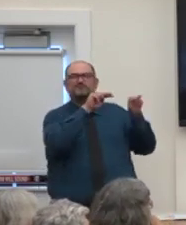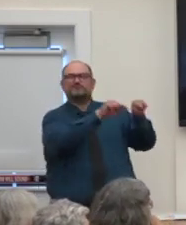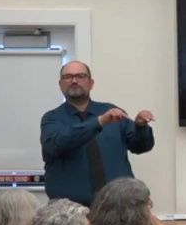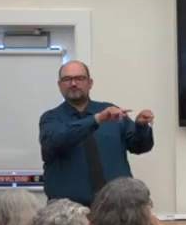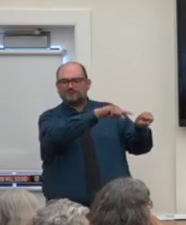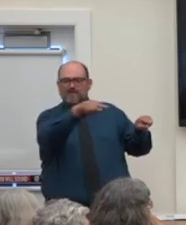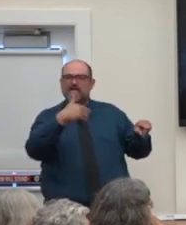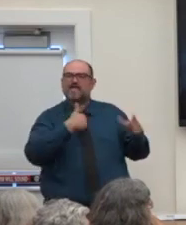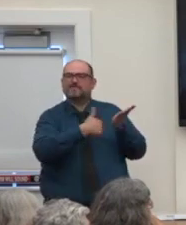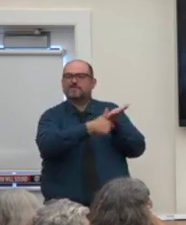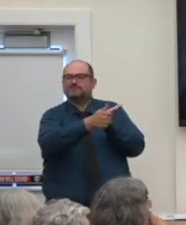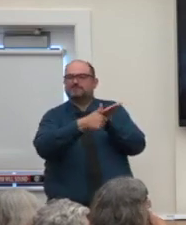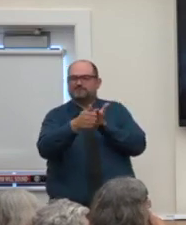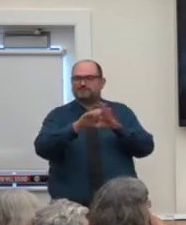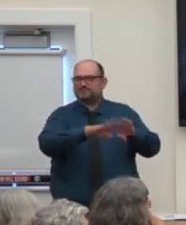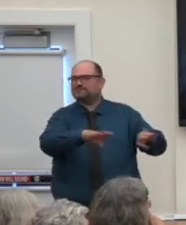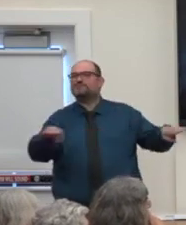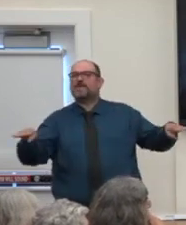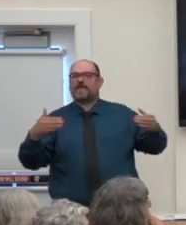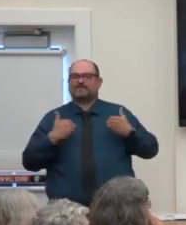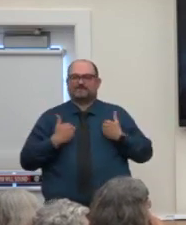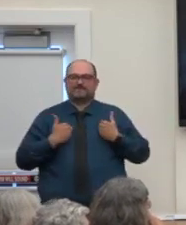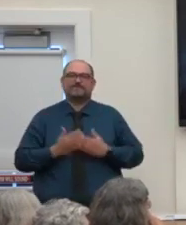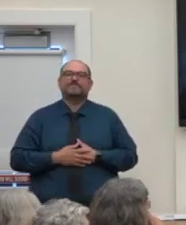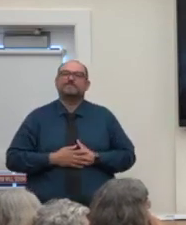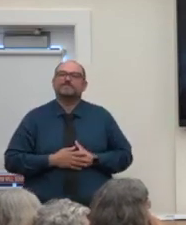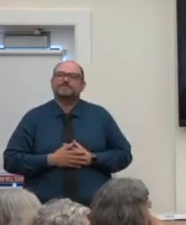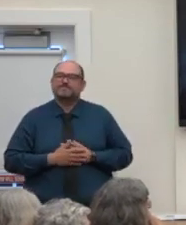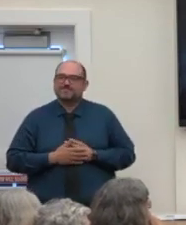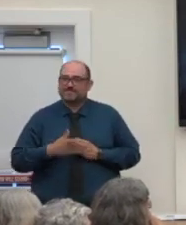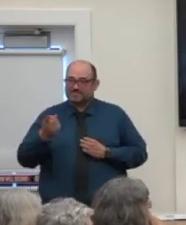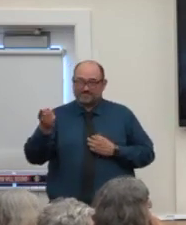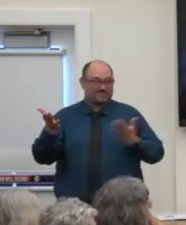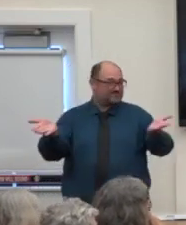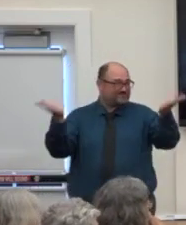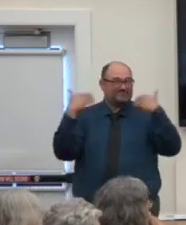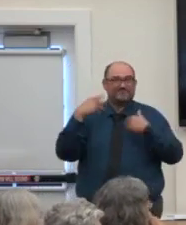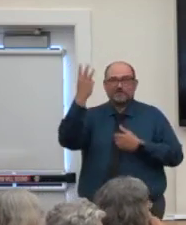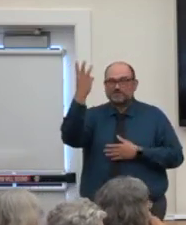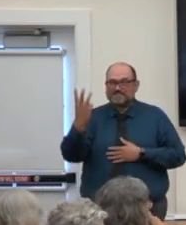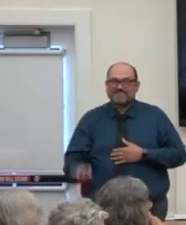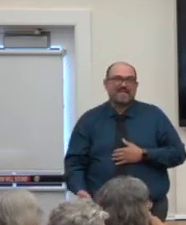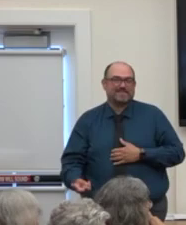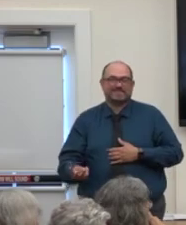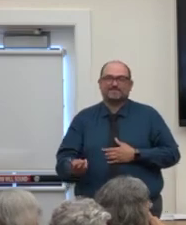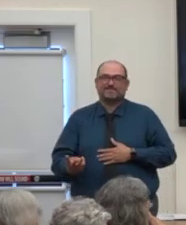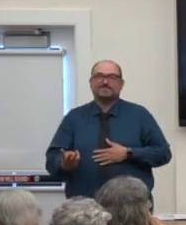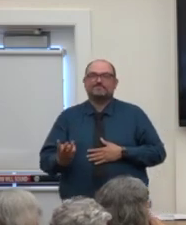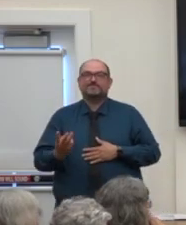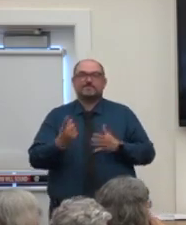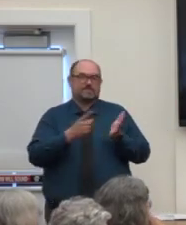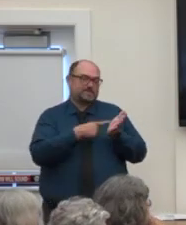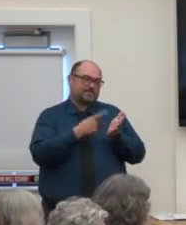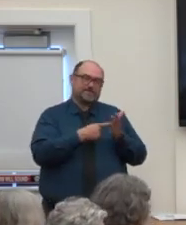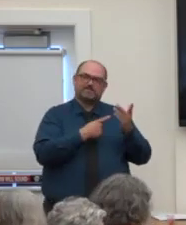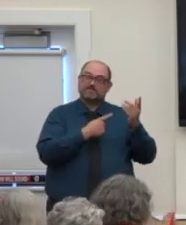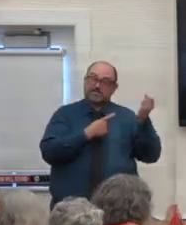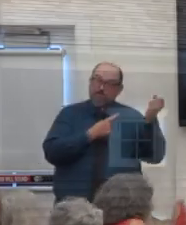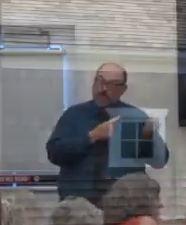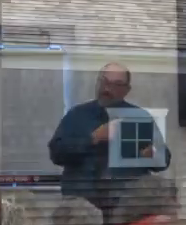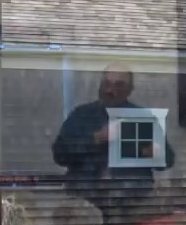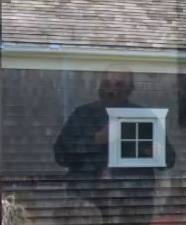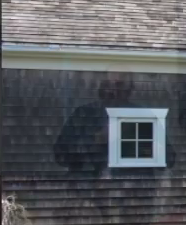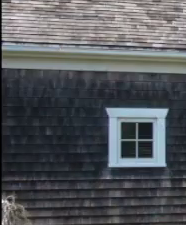a listing of what we have coming up. We'd invite you to come every Wednesday night and Saturday, sometimes Saturdays too. Thank you very much.